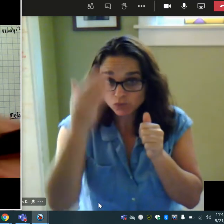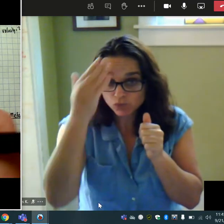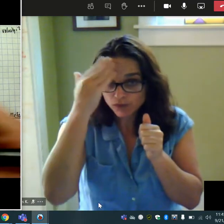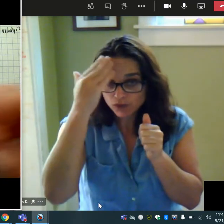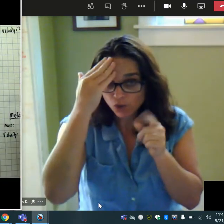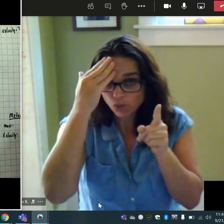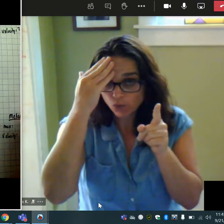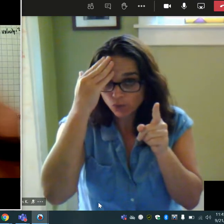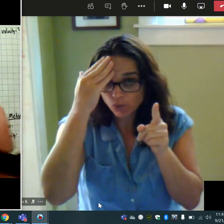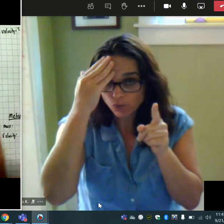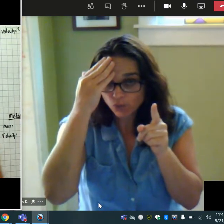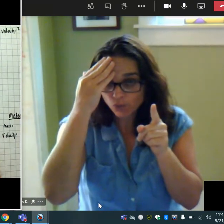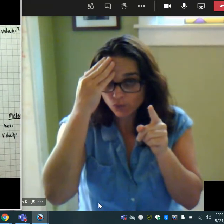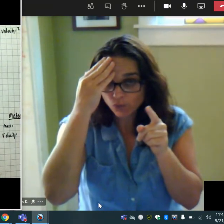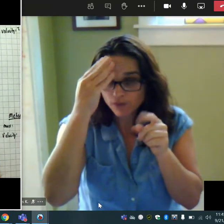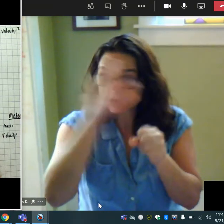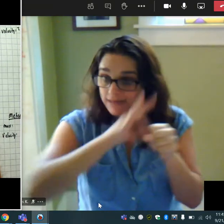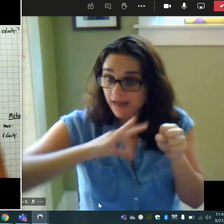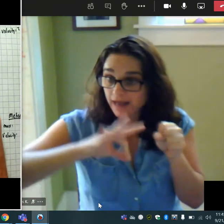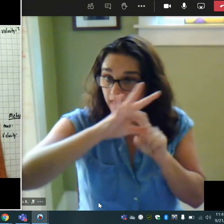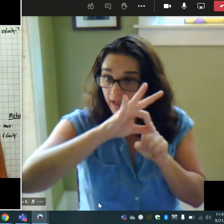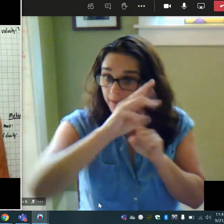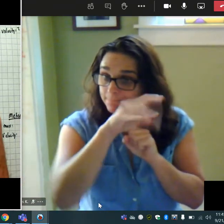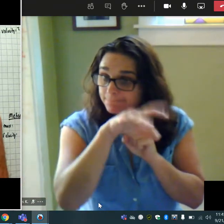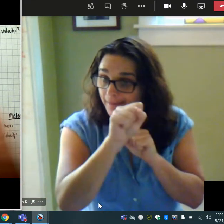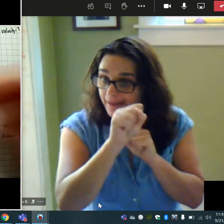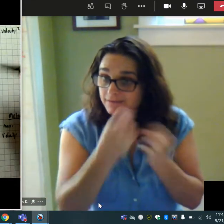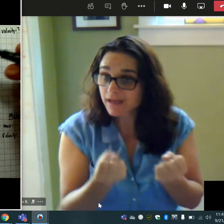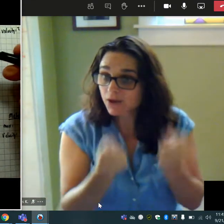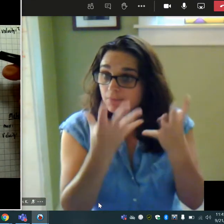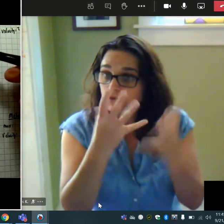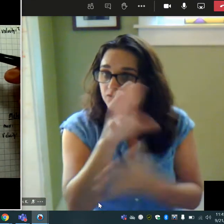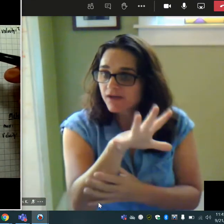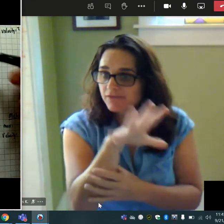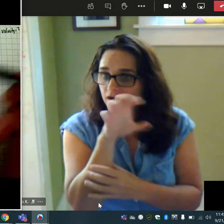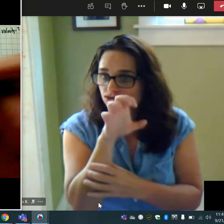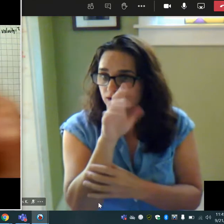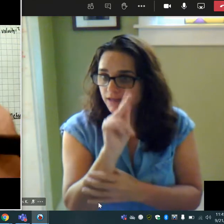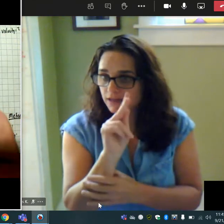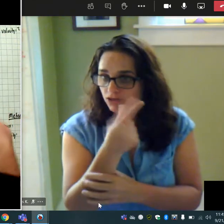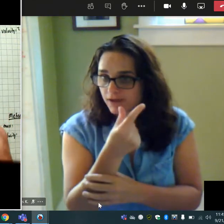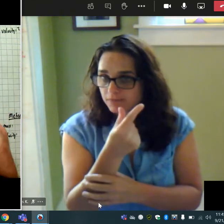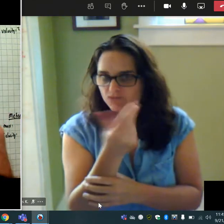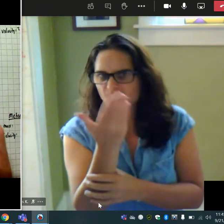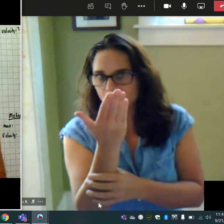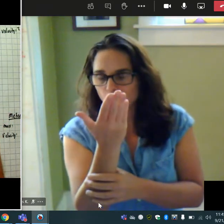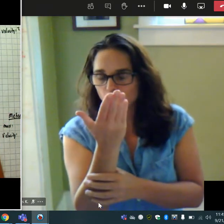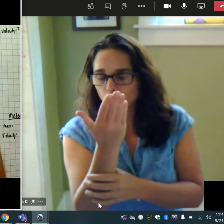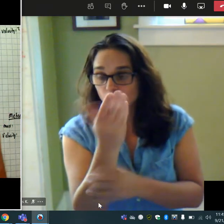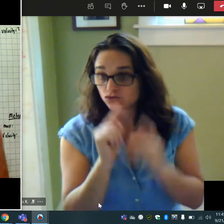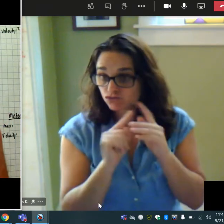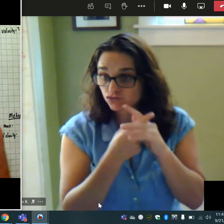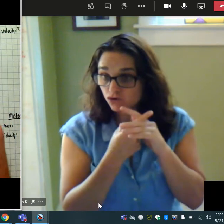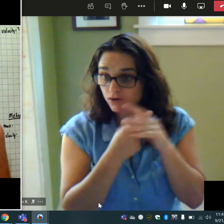our mass is 500 kilograms, which is right here. Our starting velocity